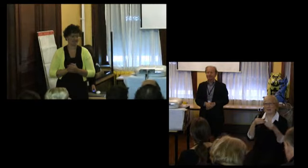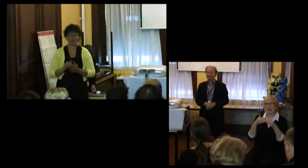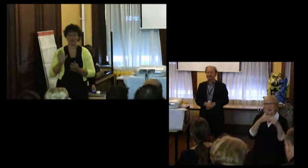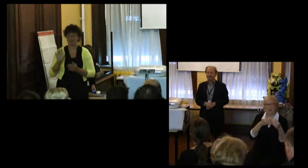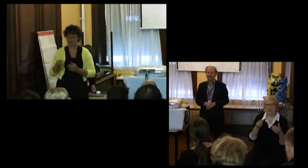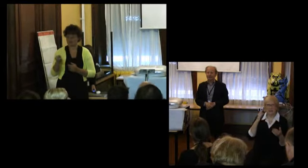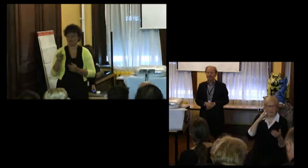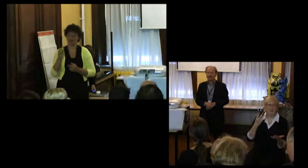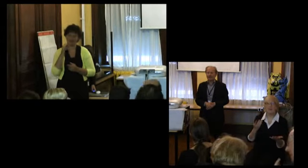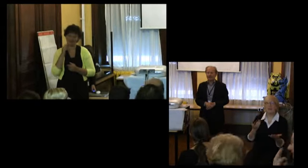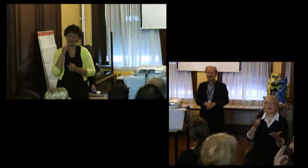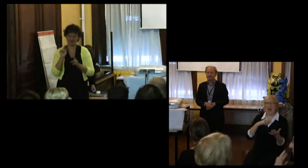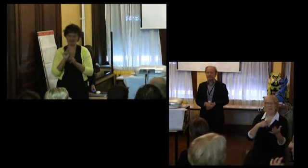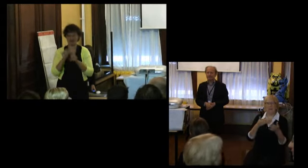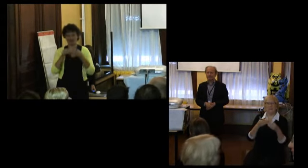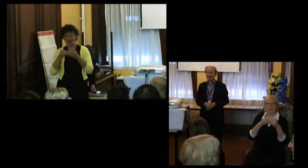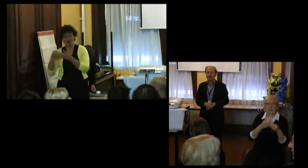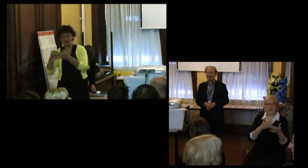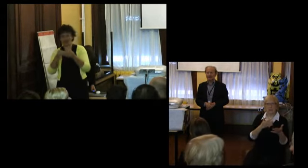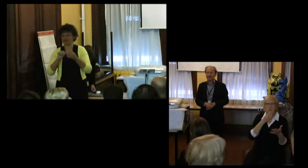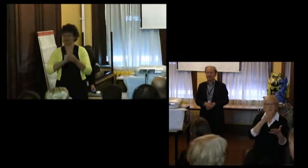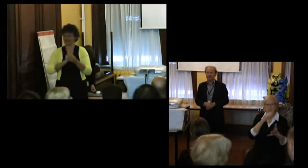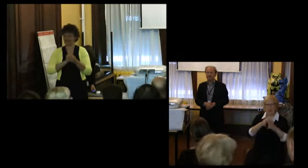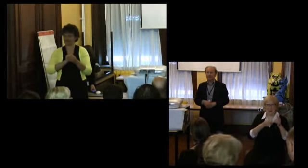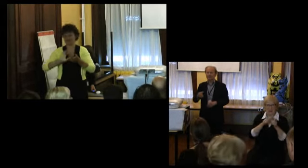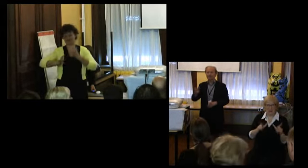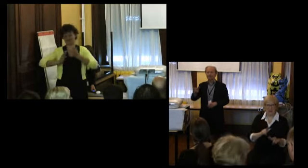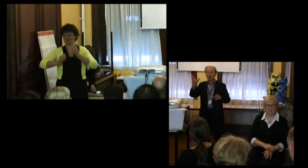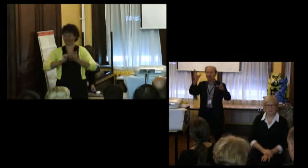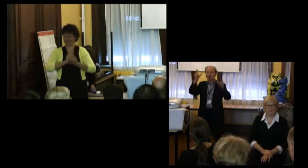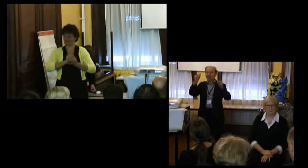and guide people in sign language directly.